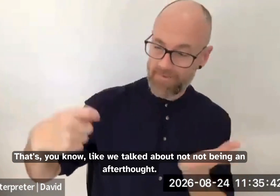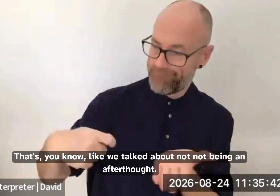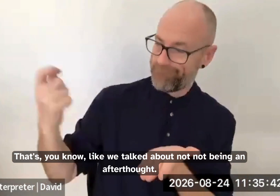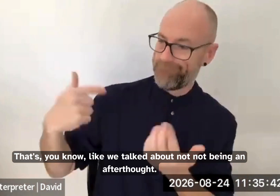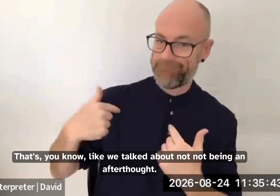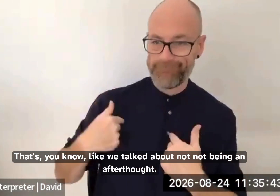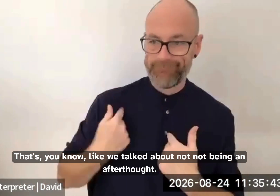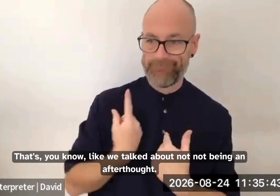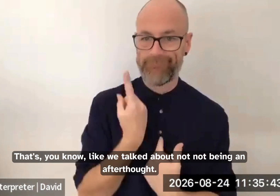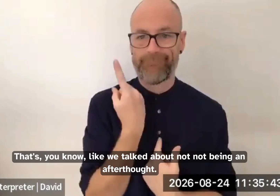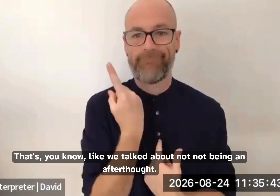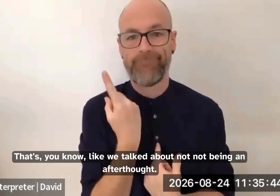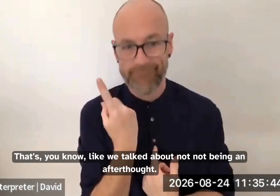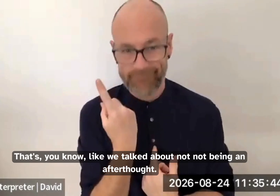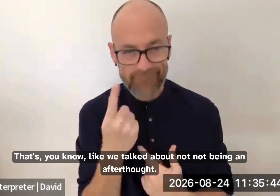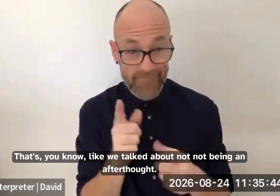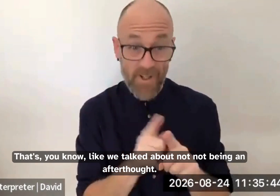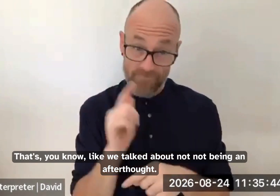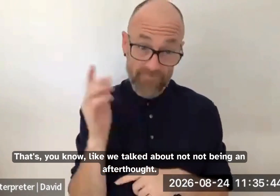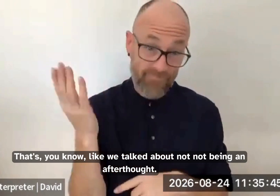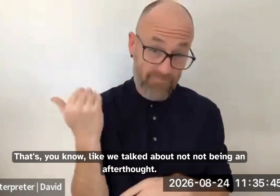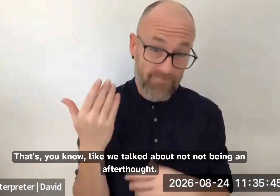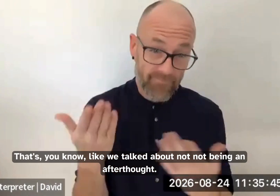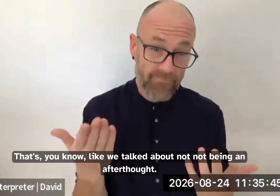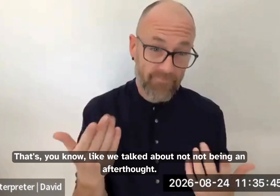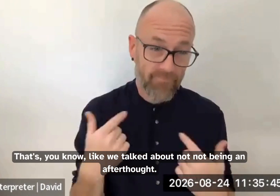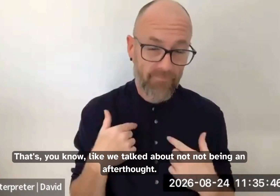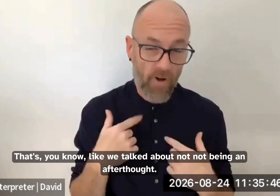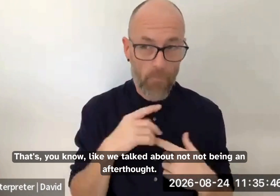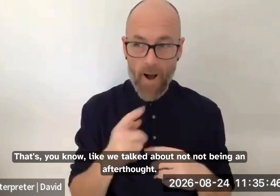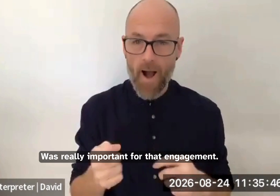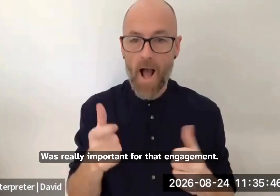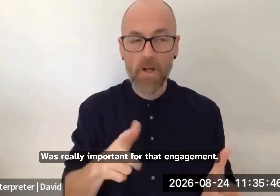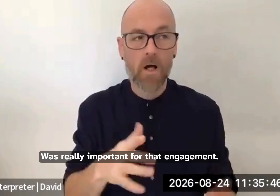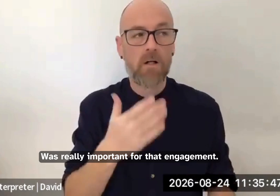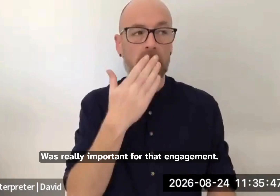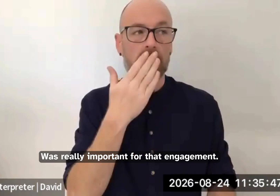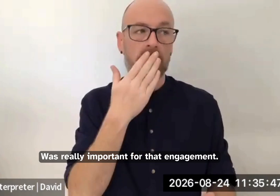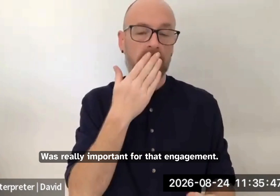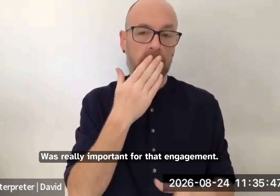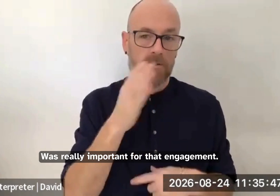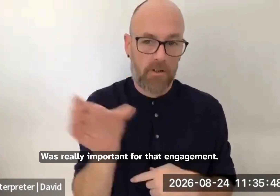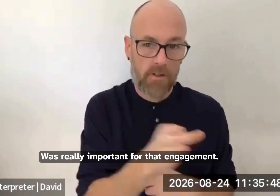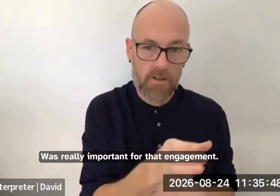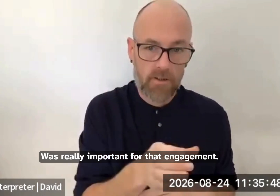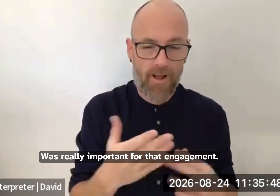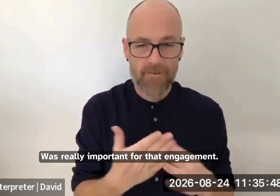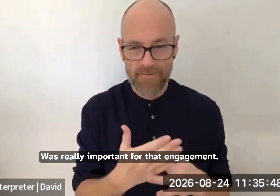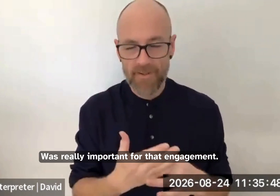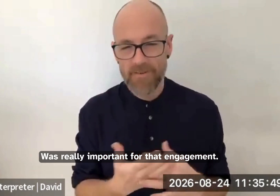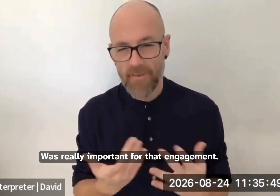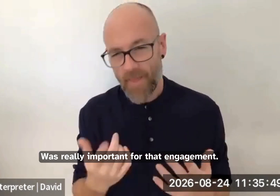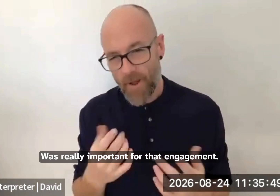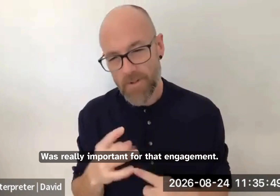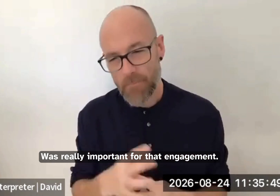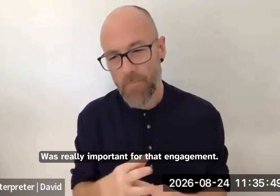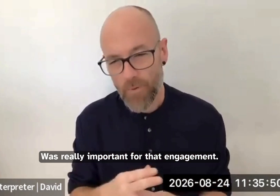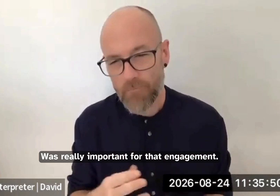that's, like we talked about, not being an afterthought, was really important